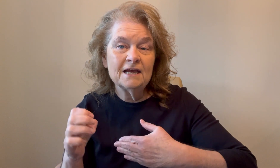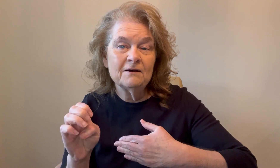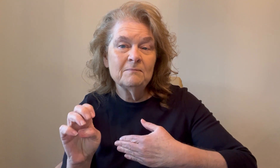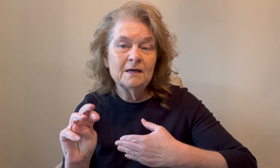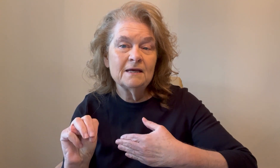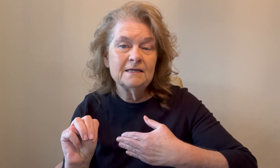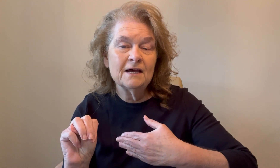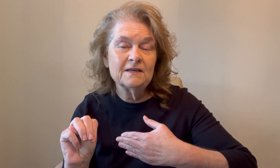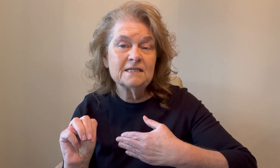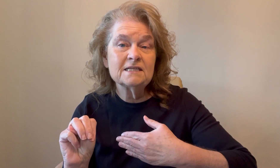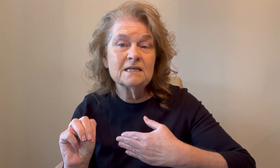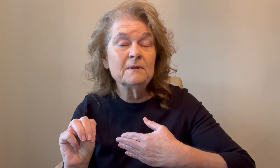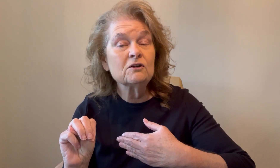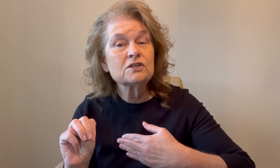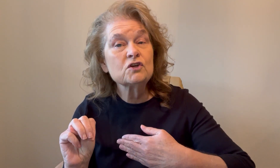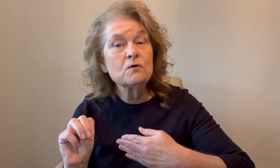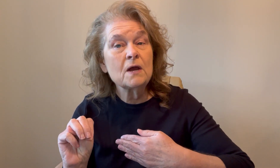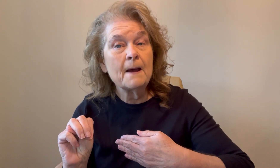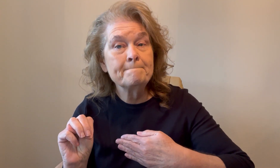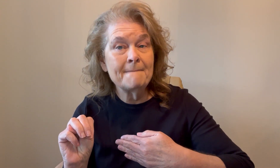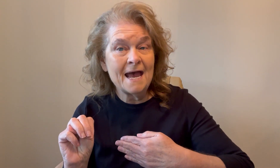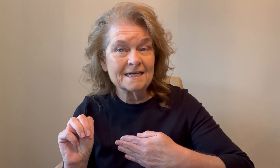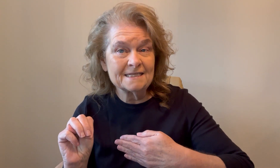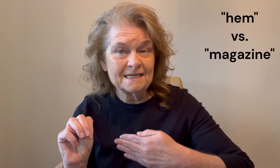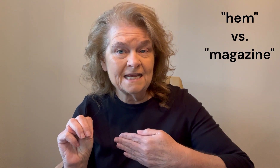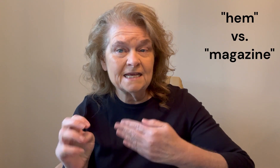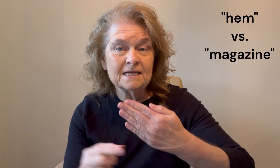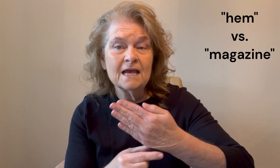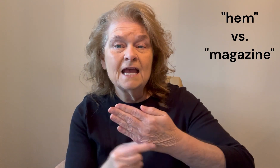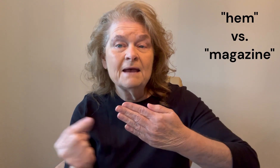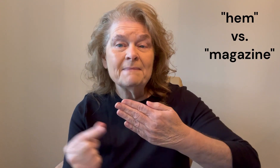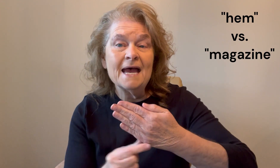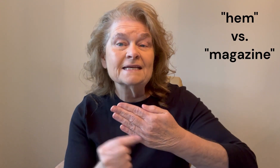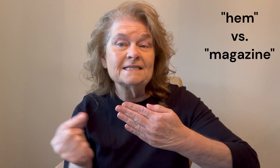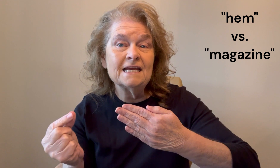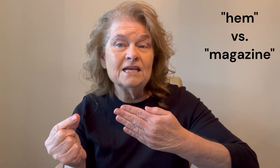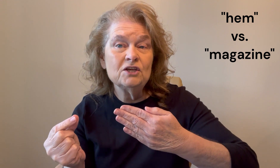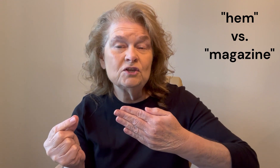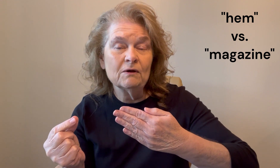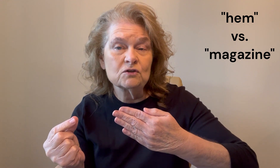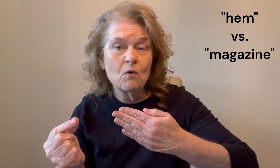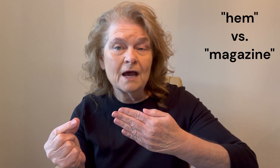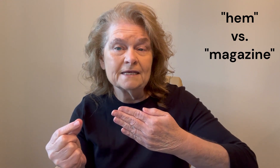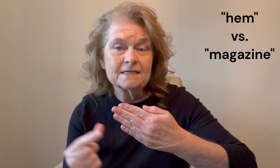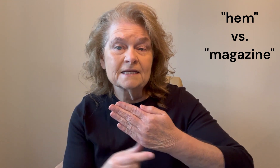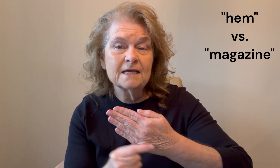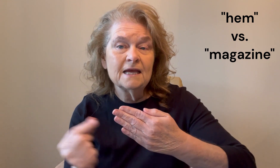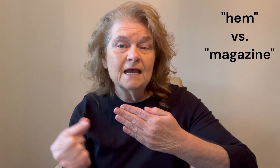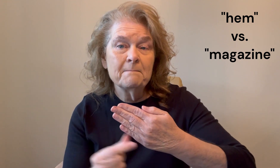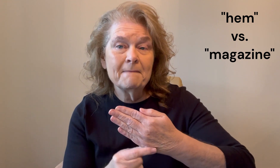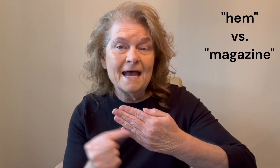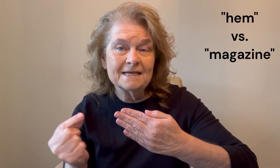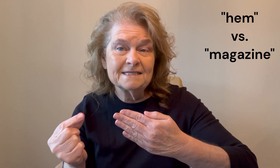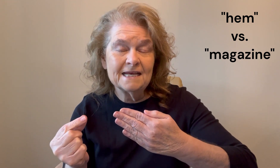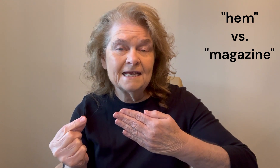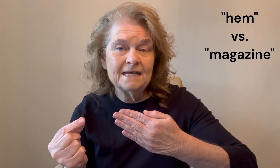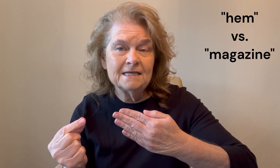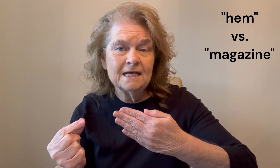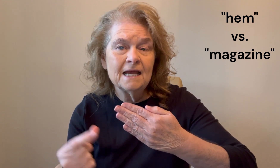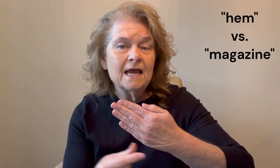H-E-M. Now this is similar to magazine. Magazine, you do it twice. Magazine